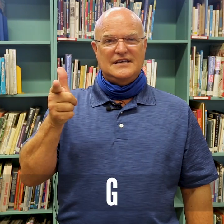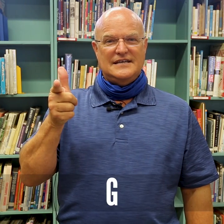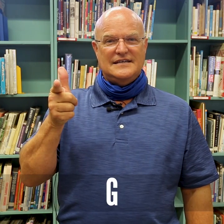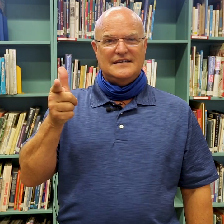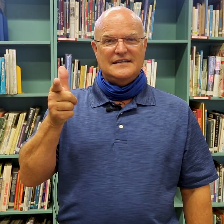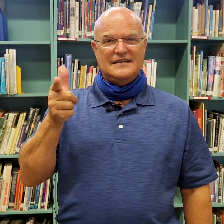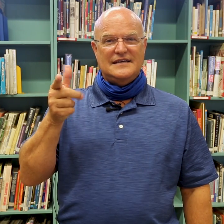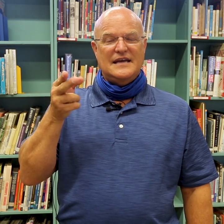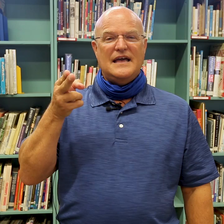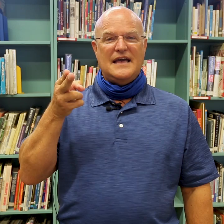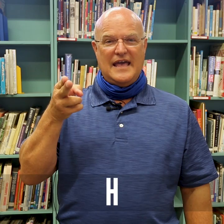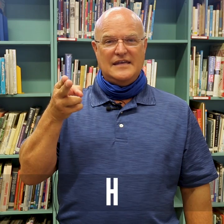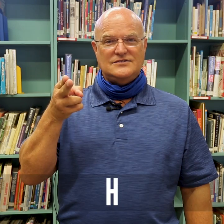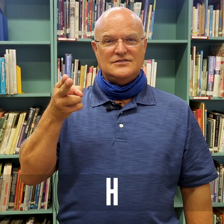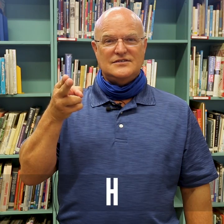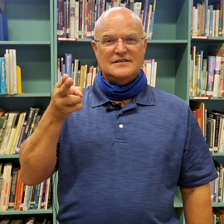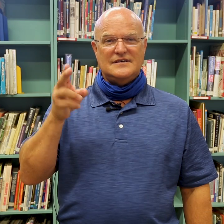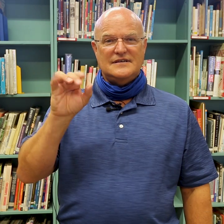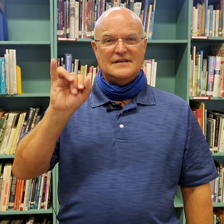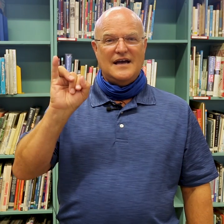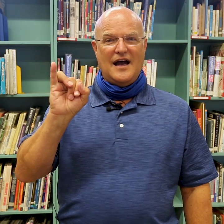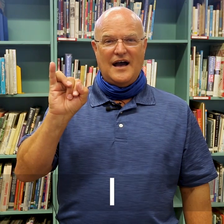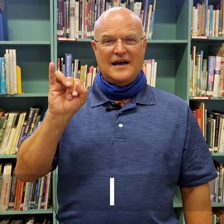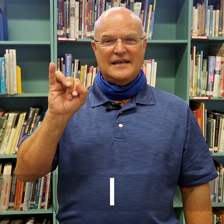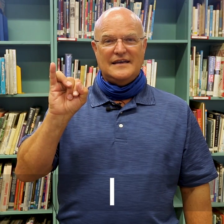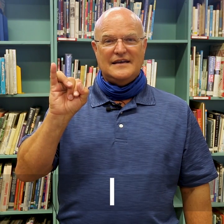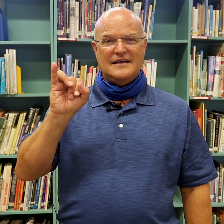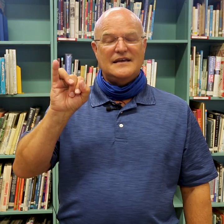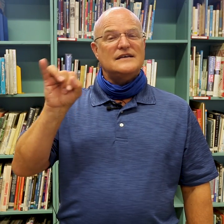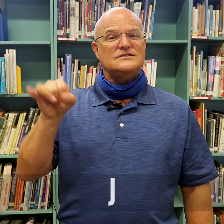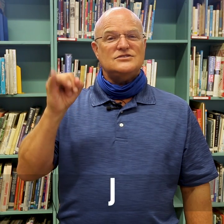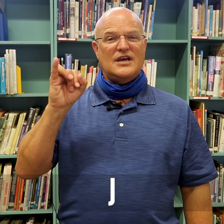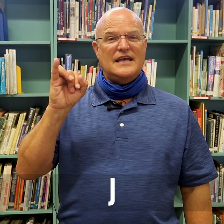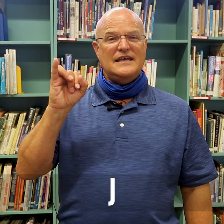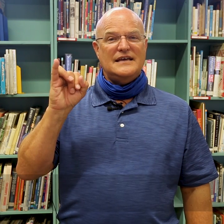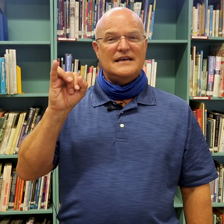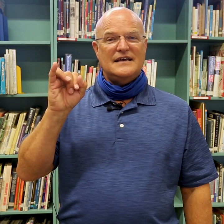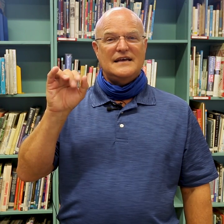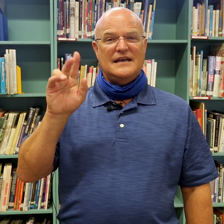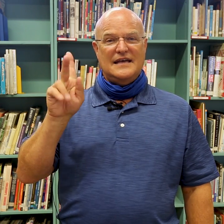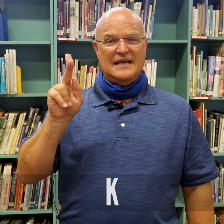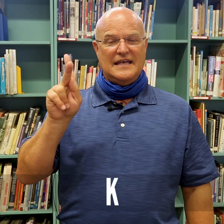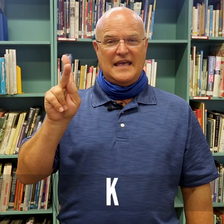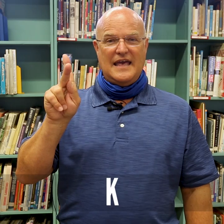H I J K